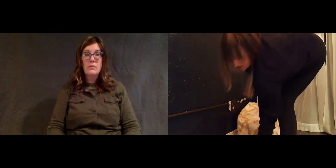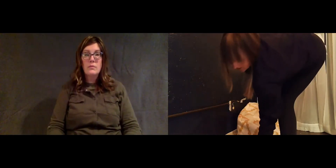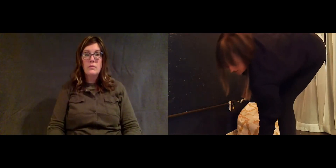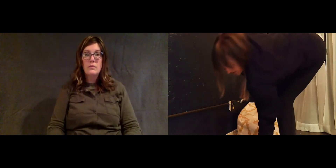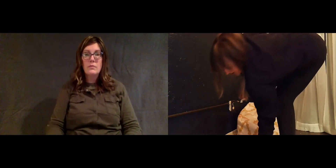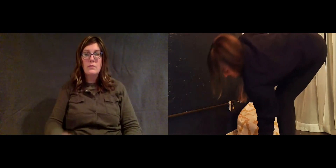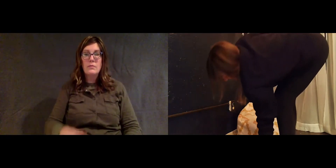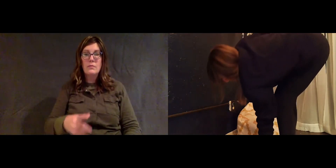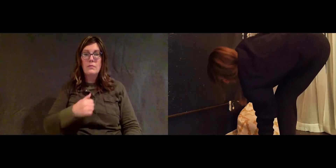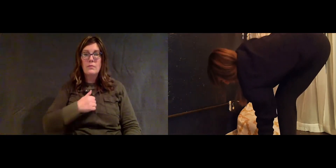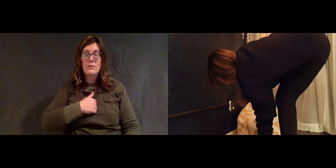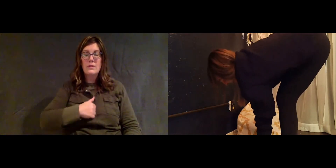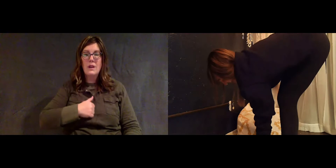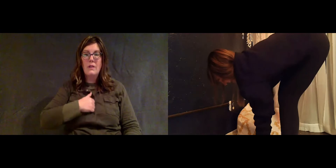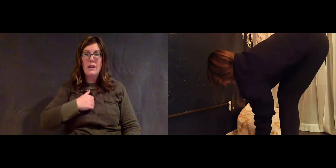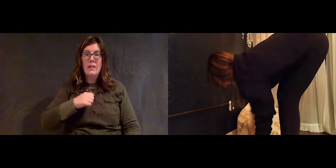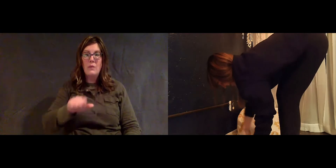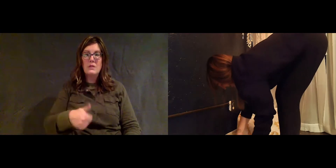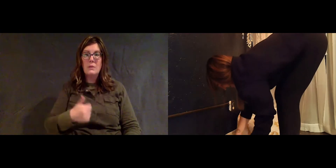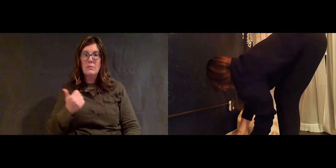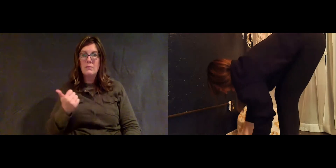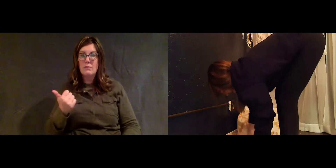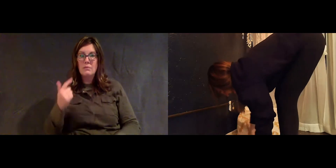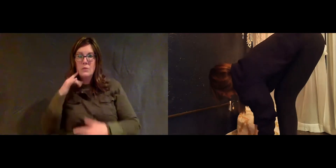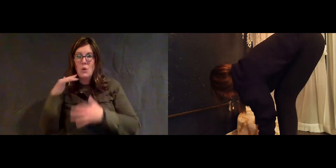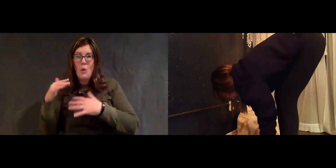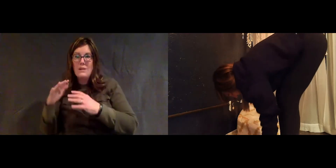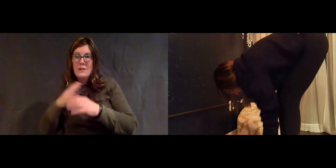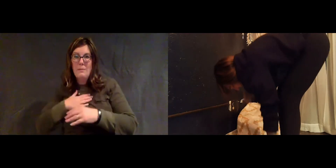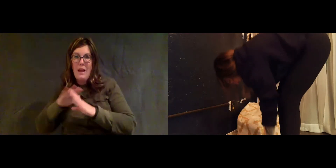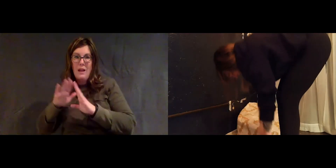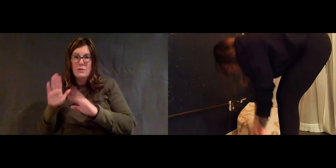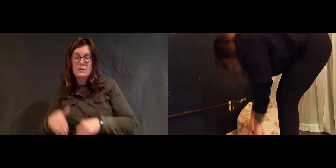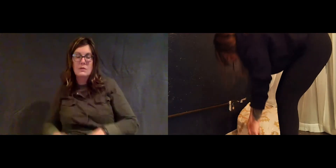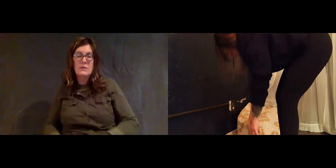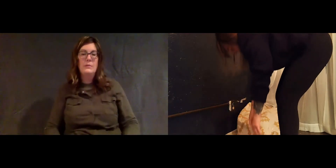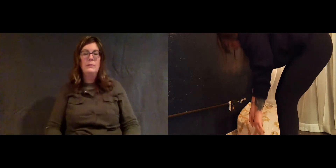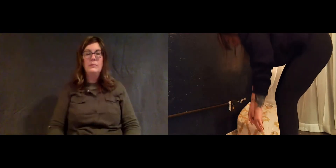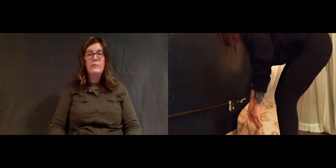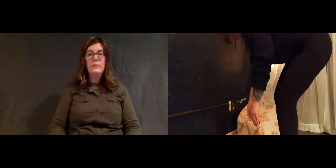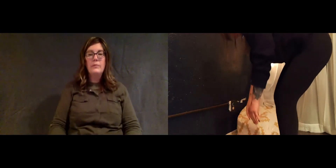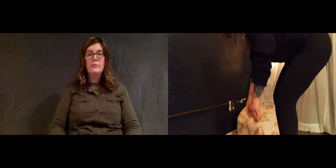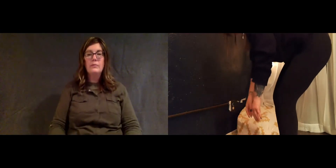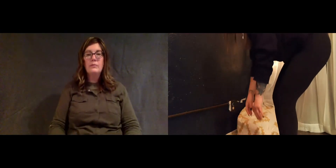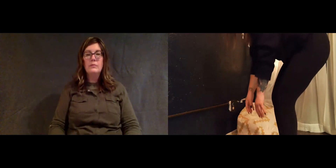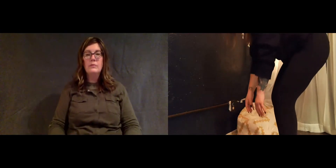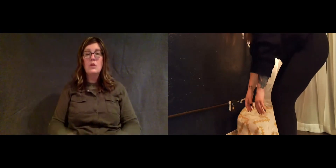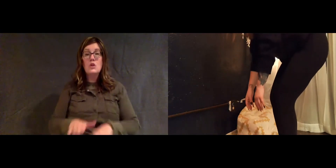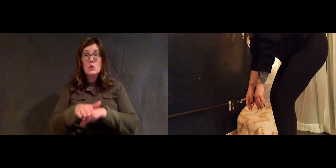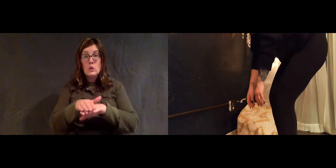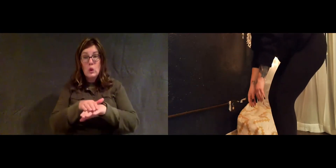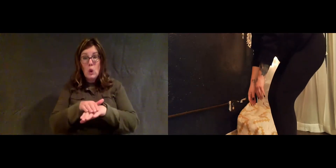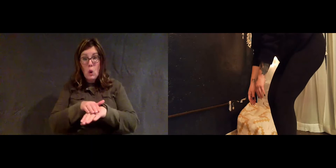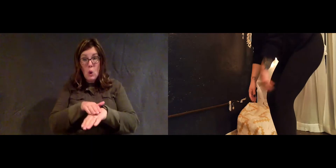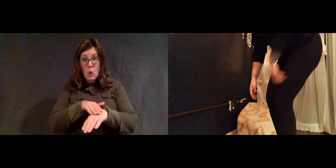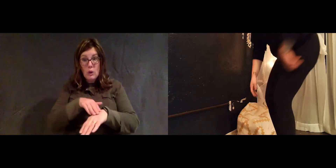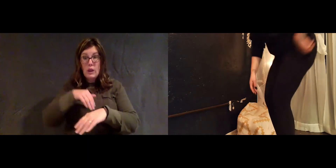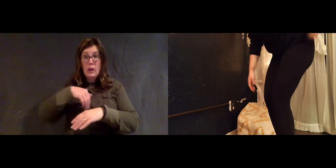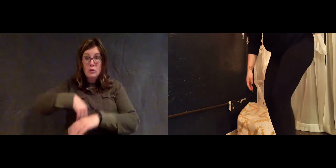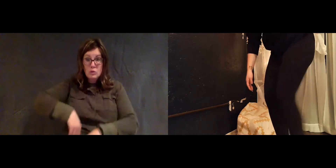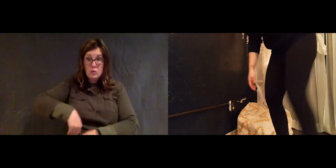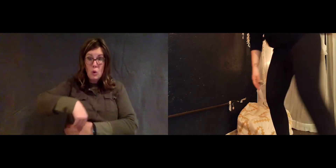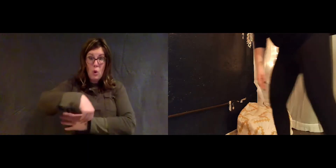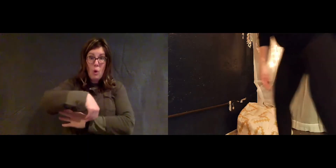was my dog, sorry. And then go ahead and come back down into your forward fold and take a really nice slow roll all the way up